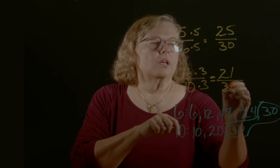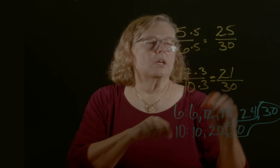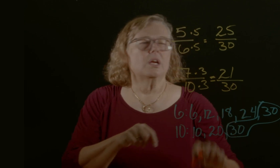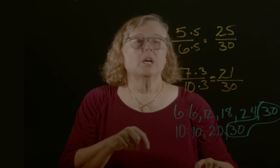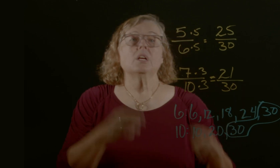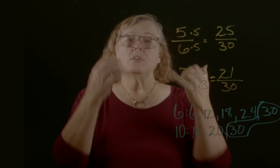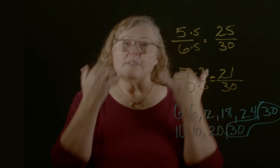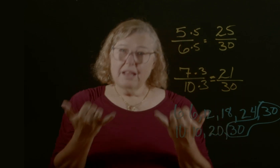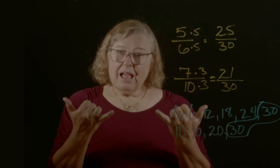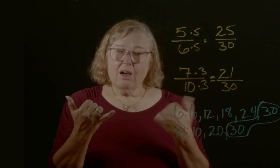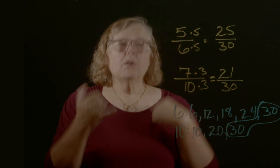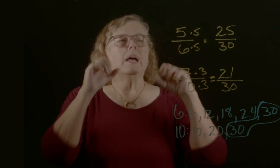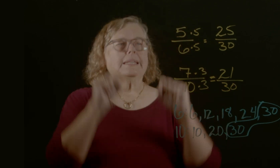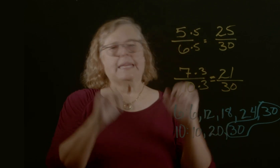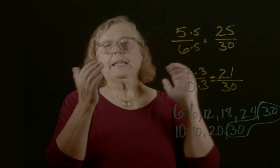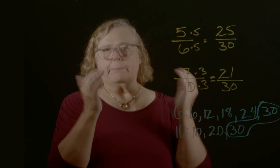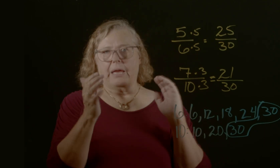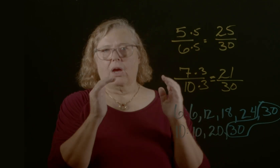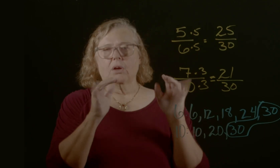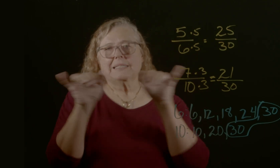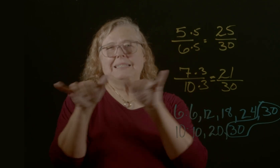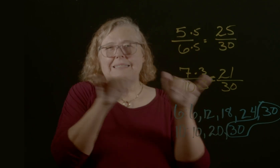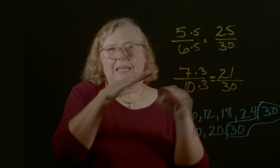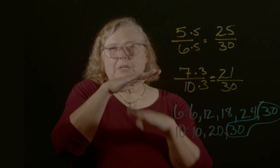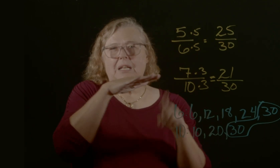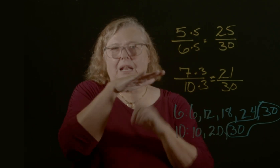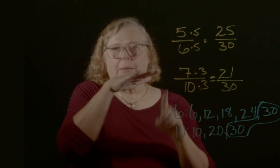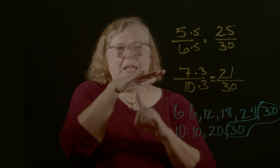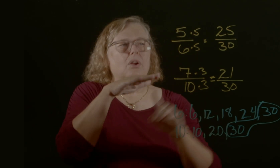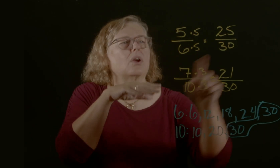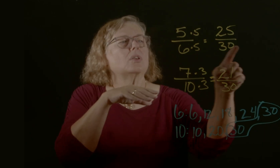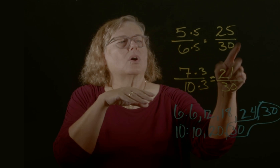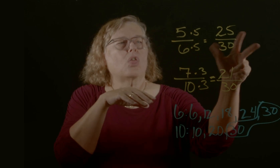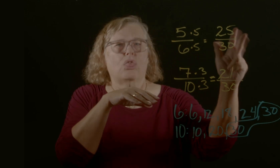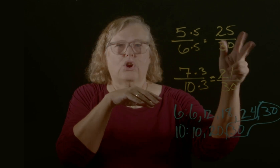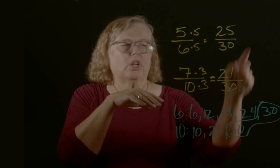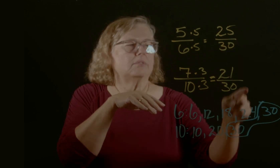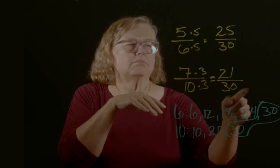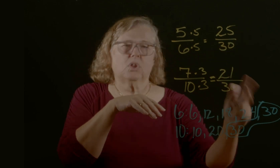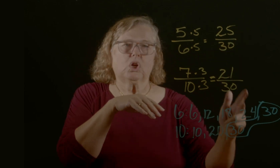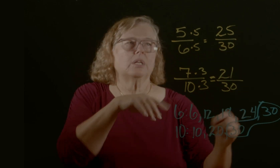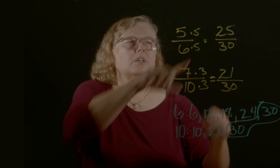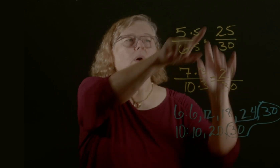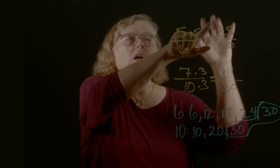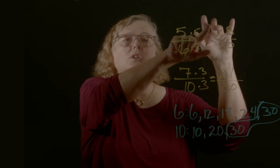So now we got 21 over 30. So now I can compare them. They have the same denominator. 30 is the denominator for both. So 25